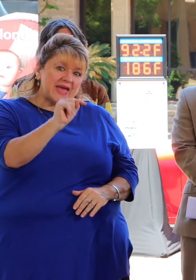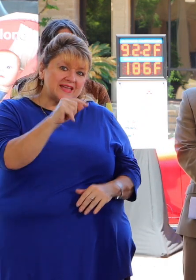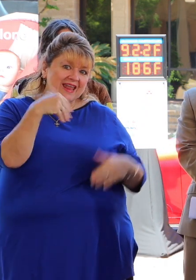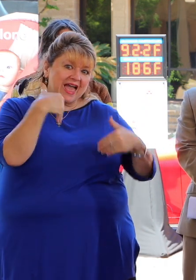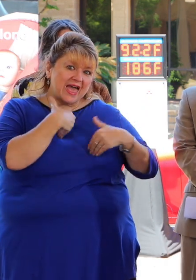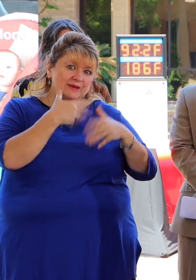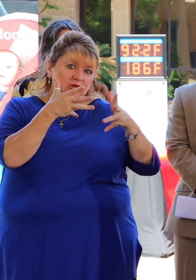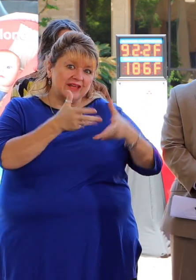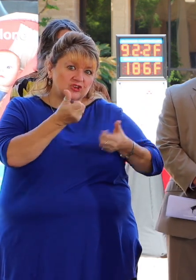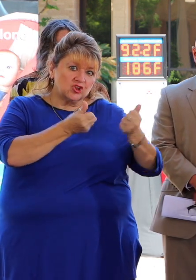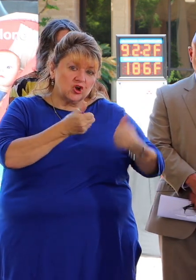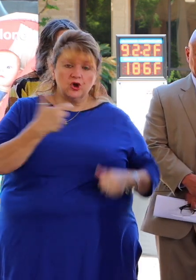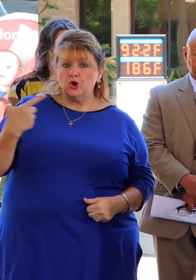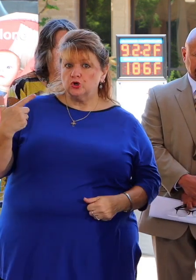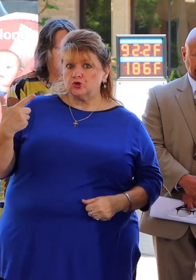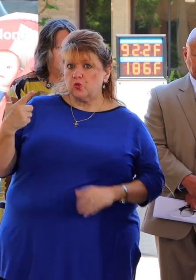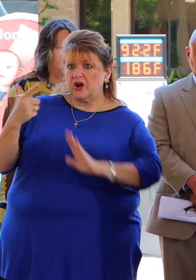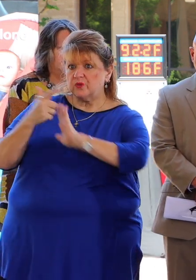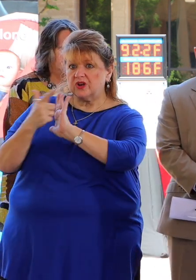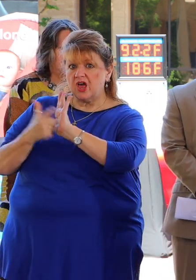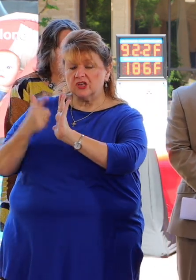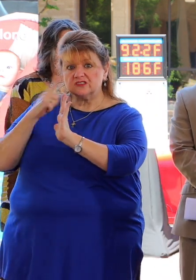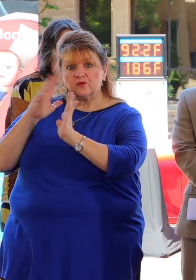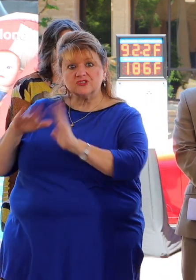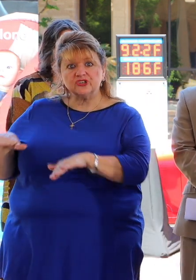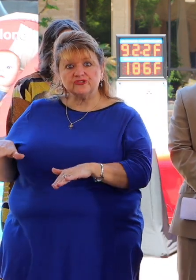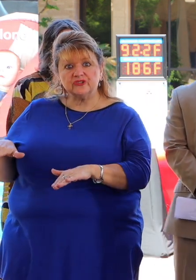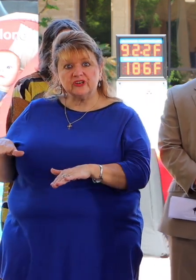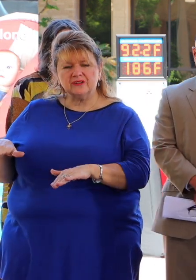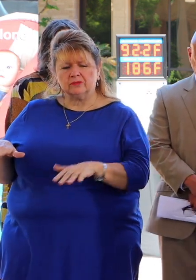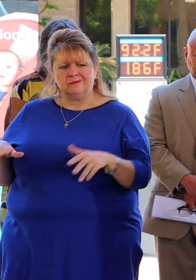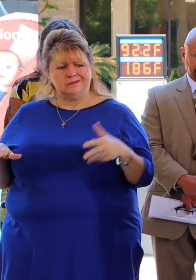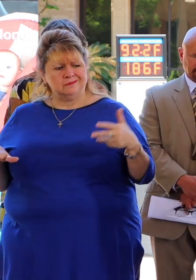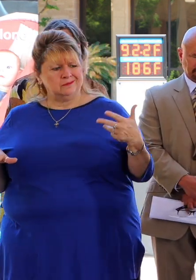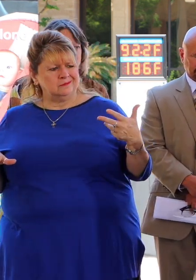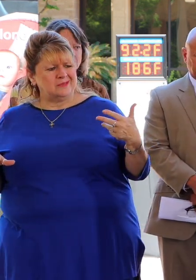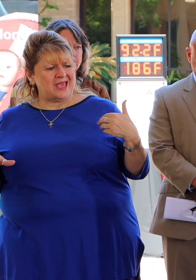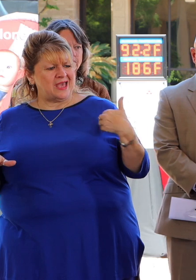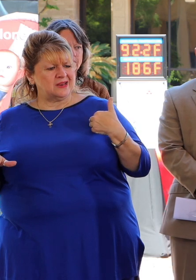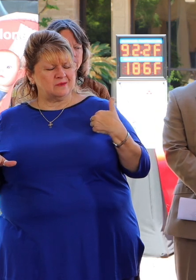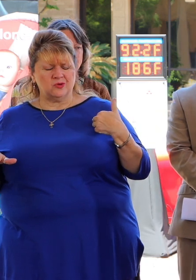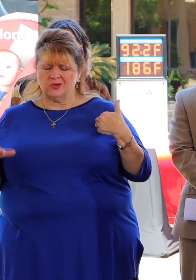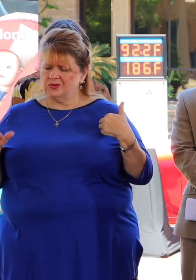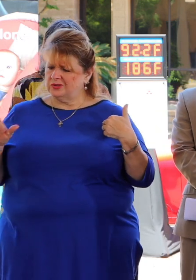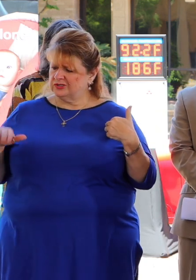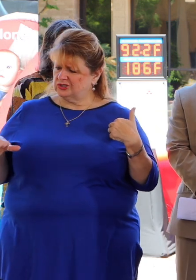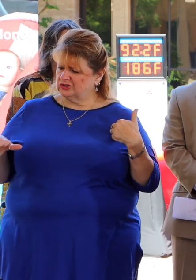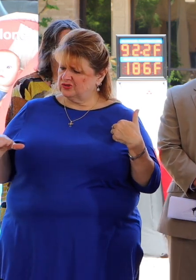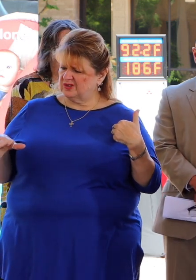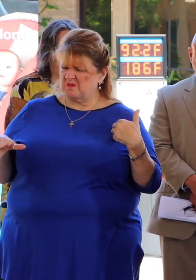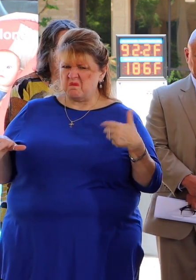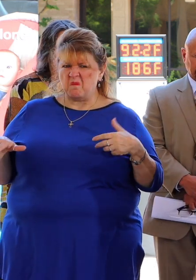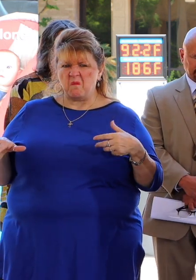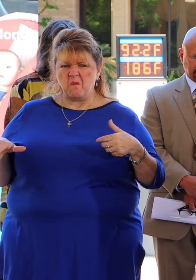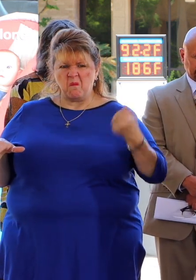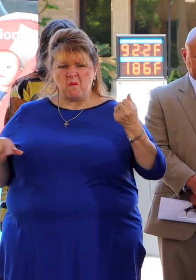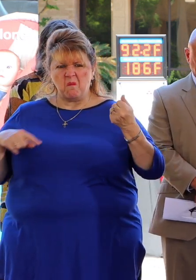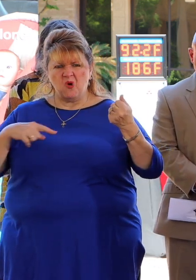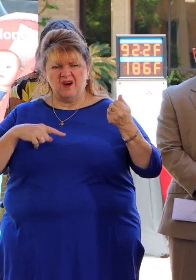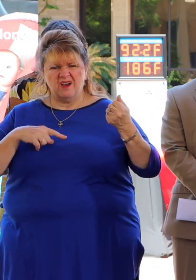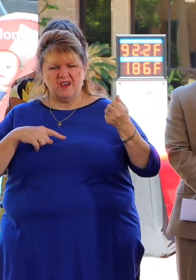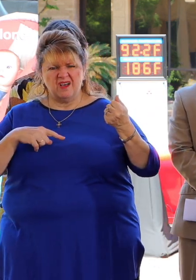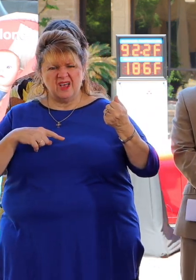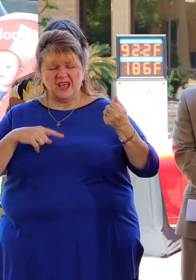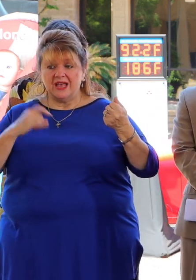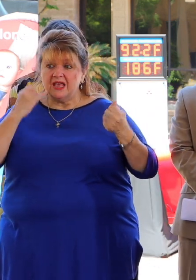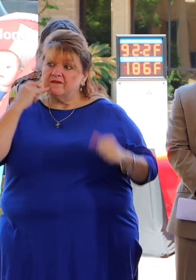children. Unexplainable. And what that means today is that we need you to take action if you see a child in a car. Even